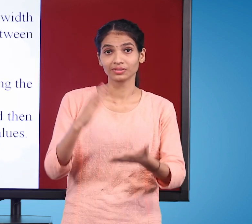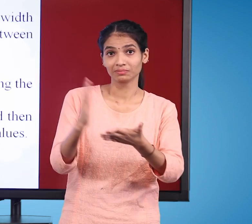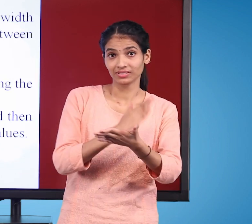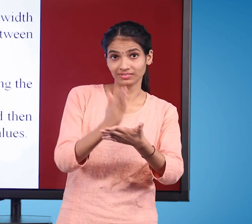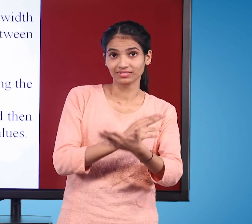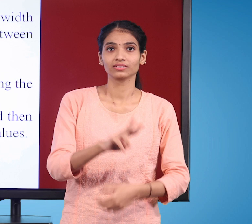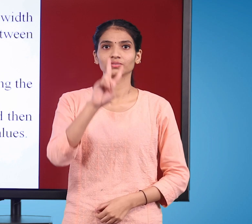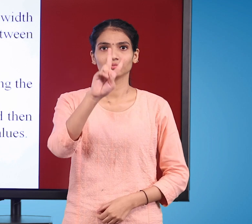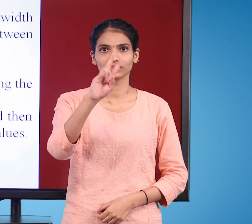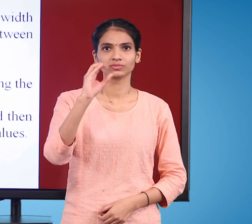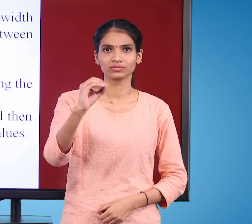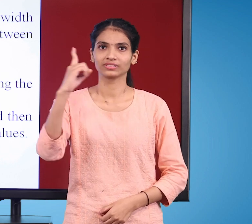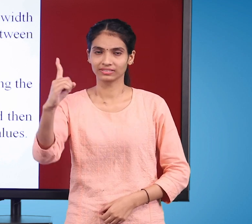Page 201.